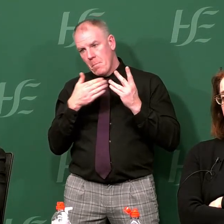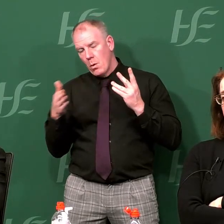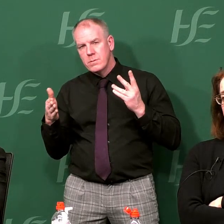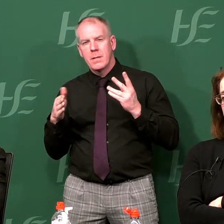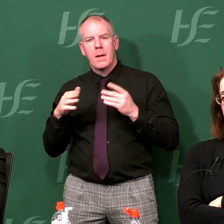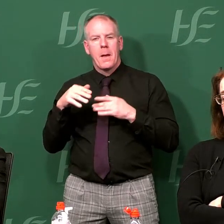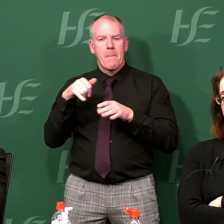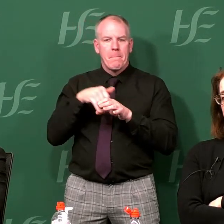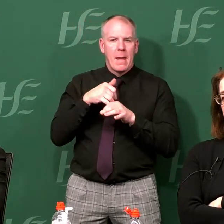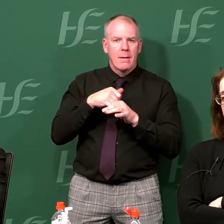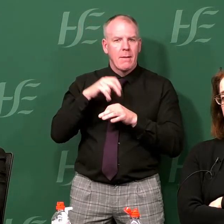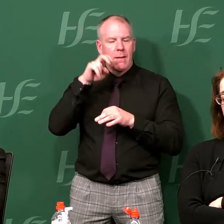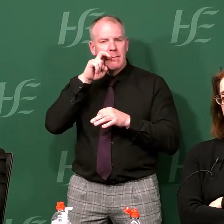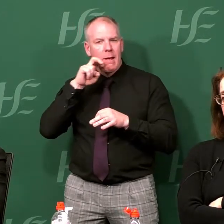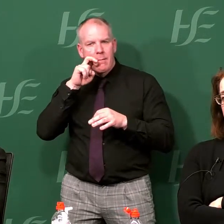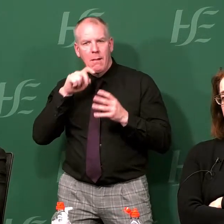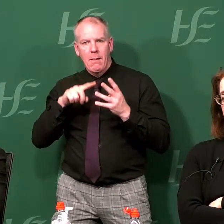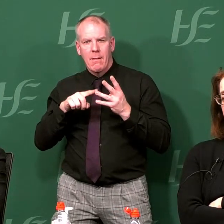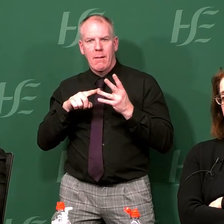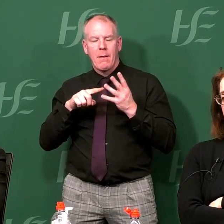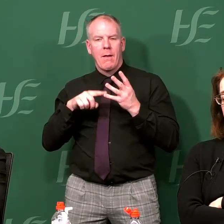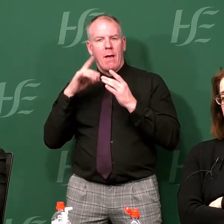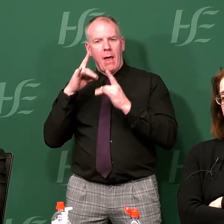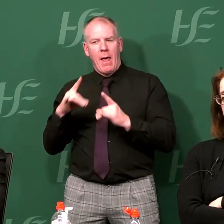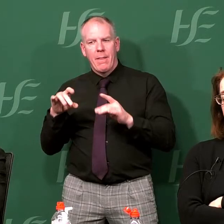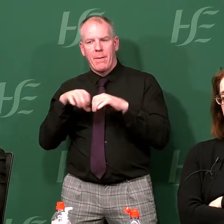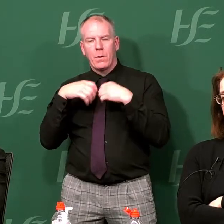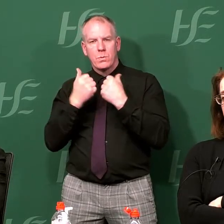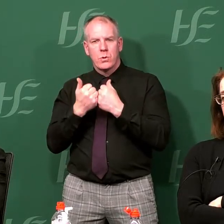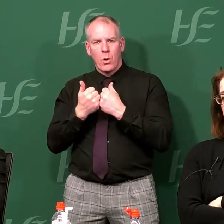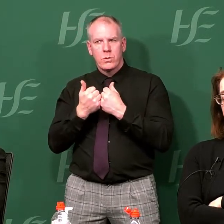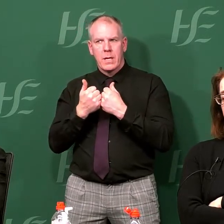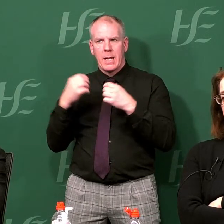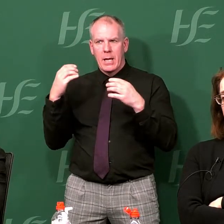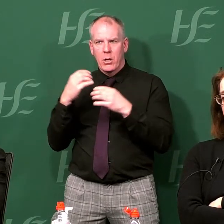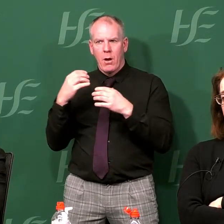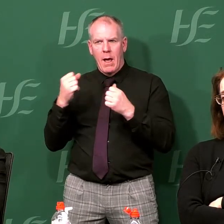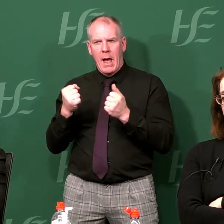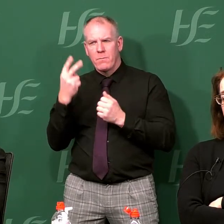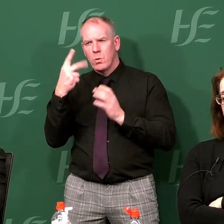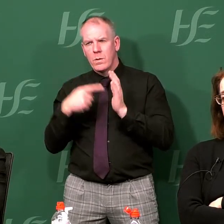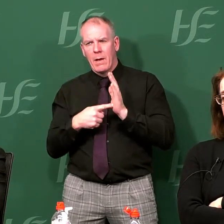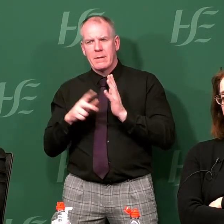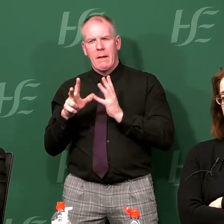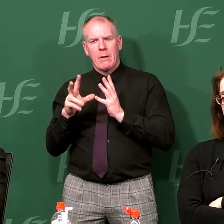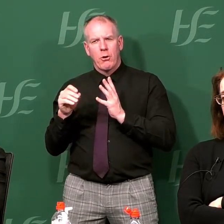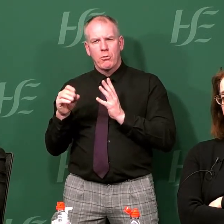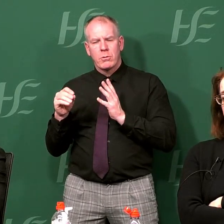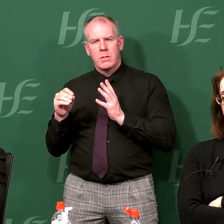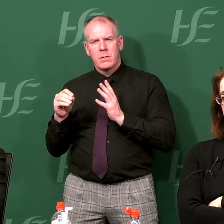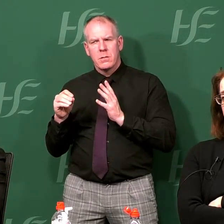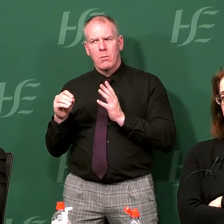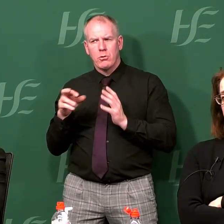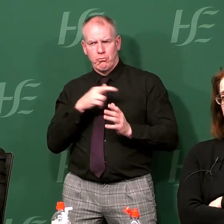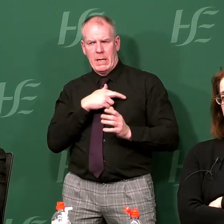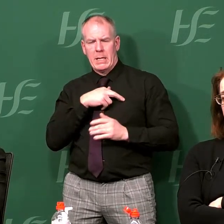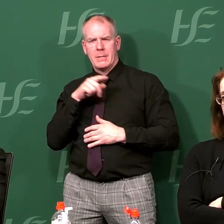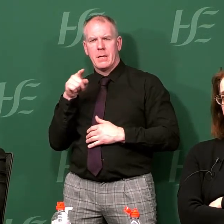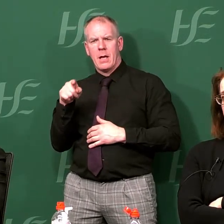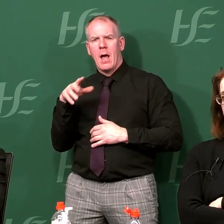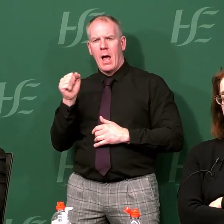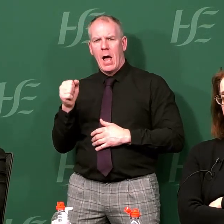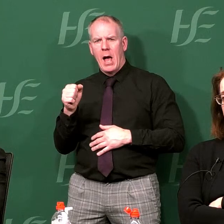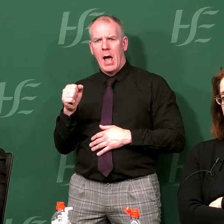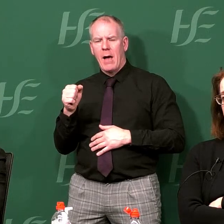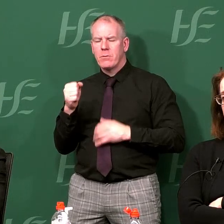dental, and indeed on health and social care professionals, I think there was about 2,800. So there was actually a very